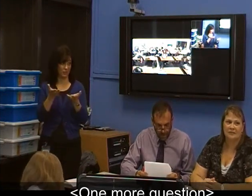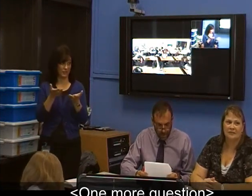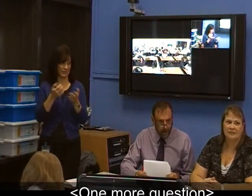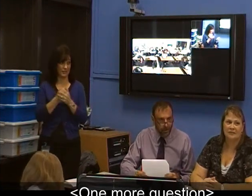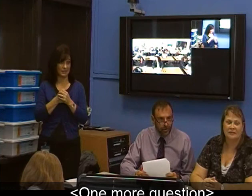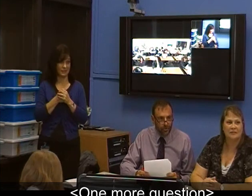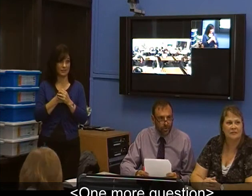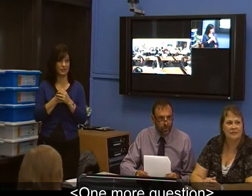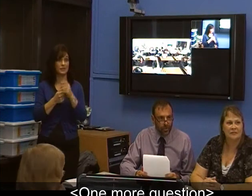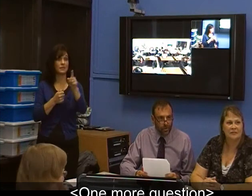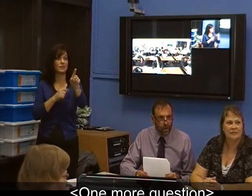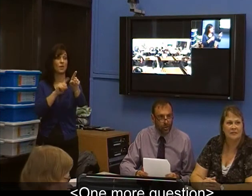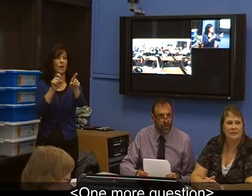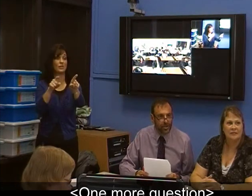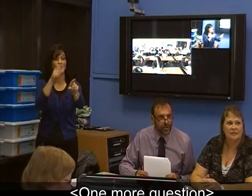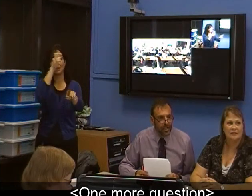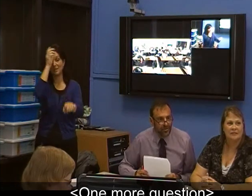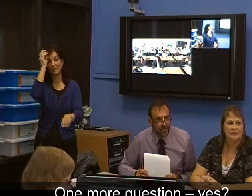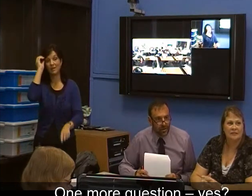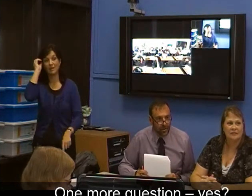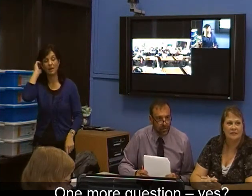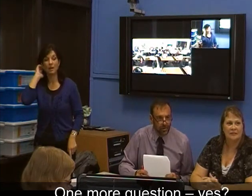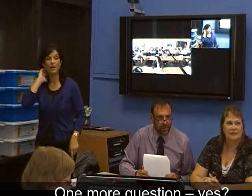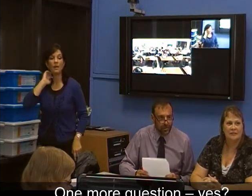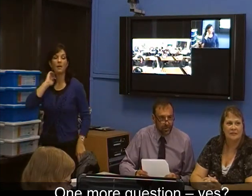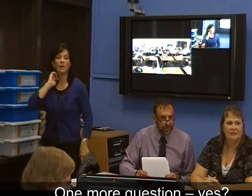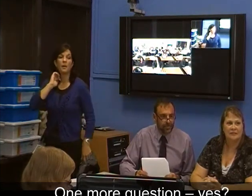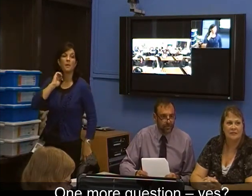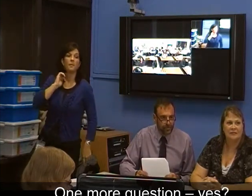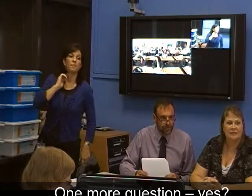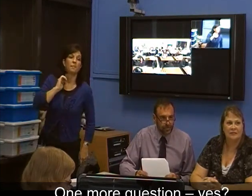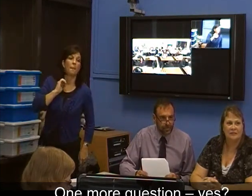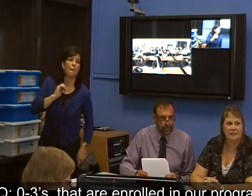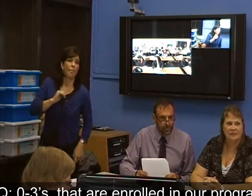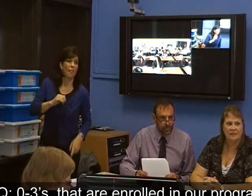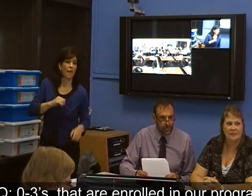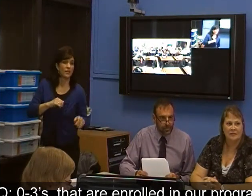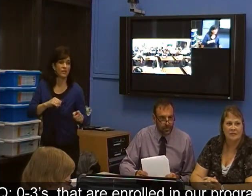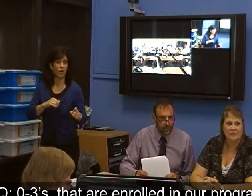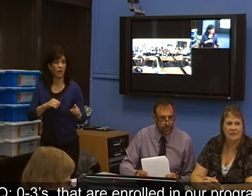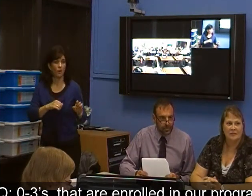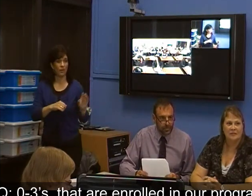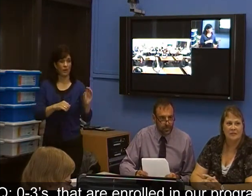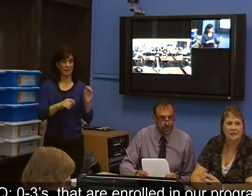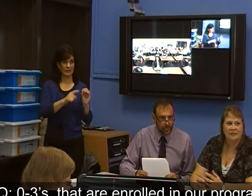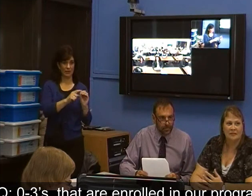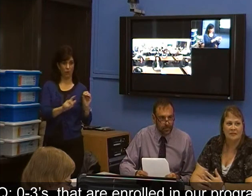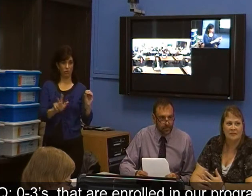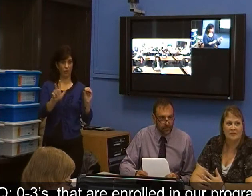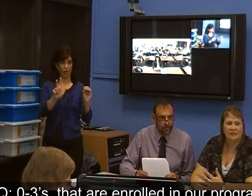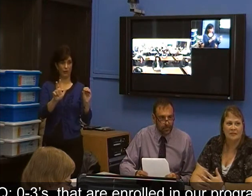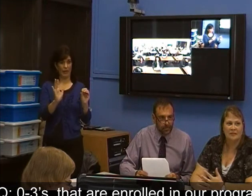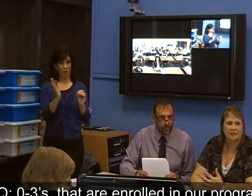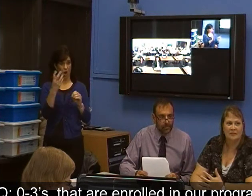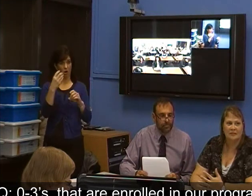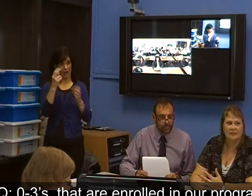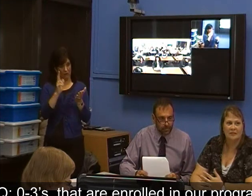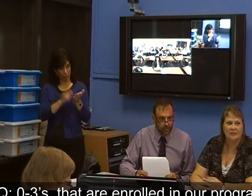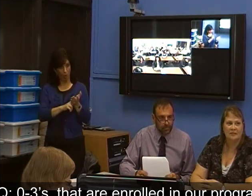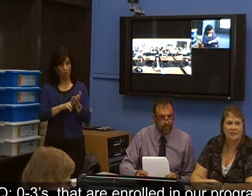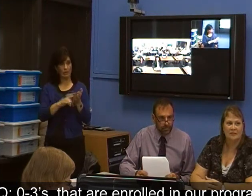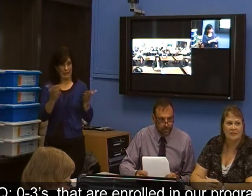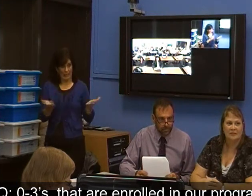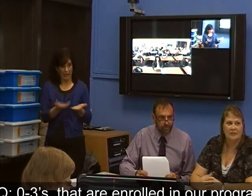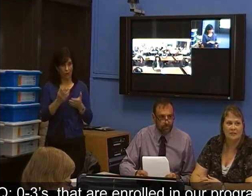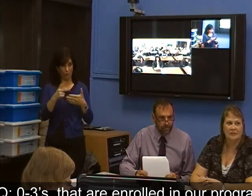One more question. One more question. Yes. 0 to 3s that are enrolled in our program at